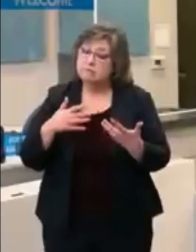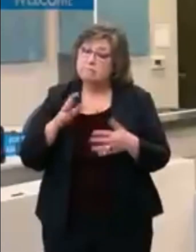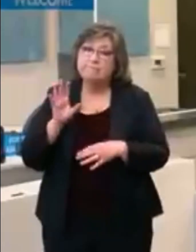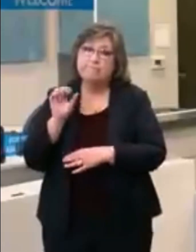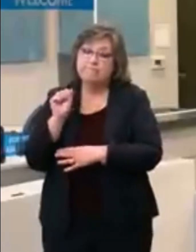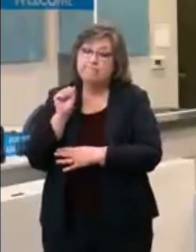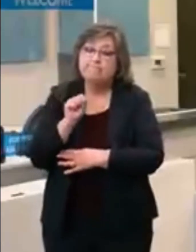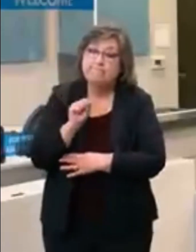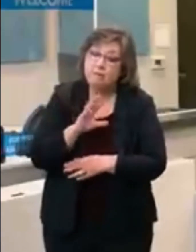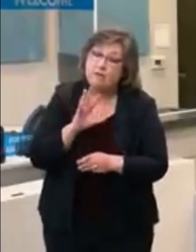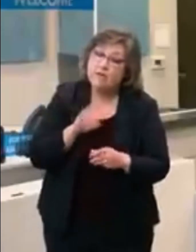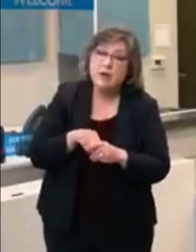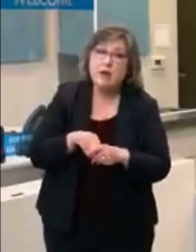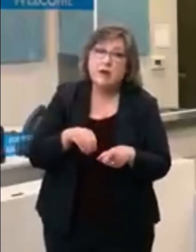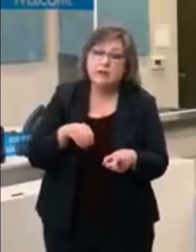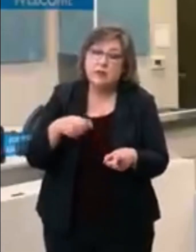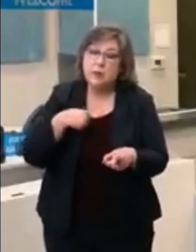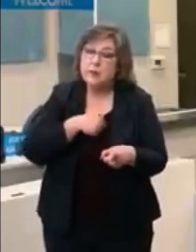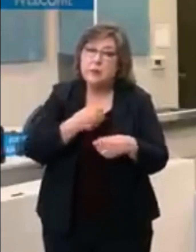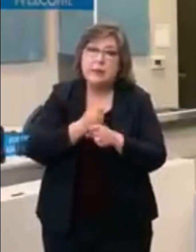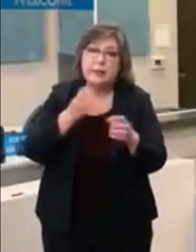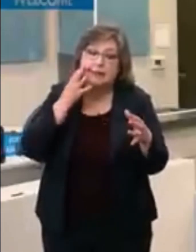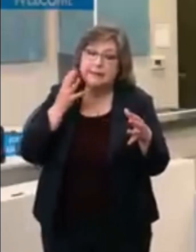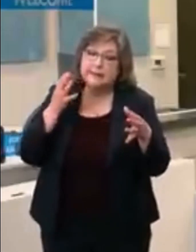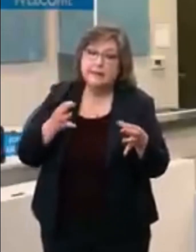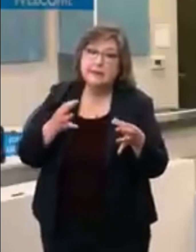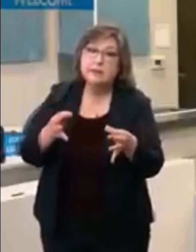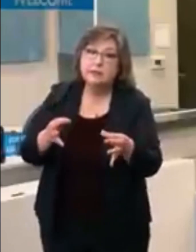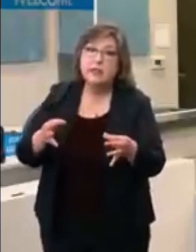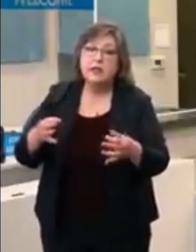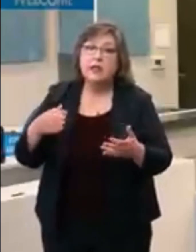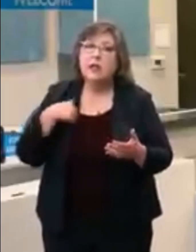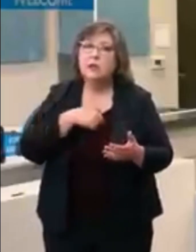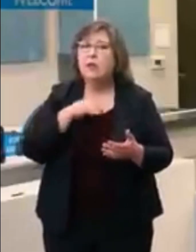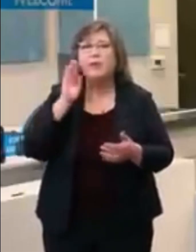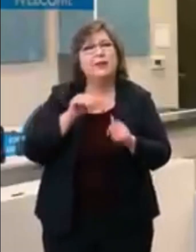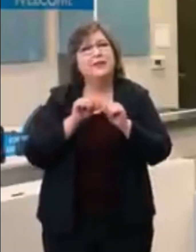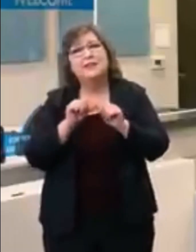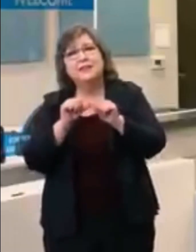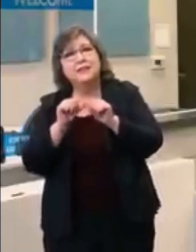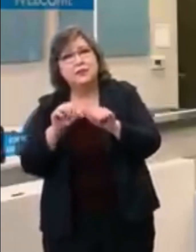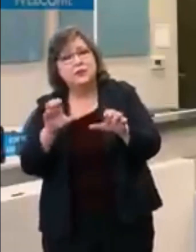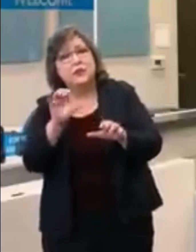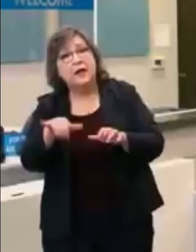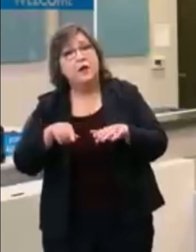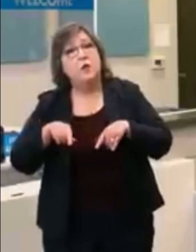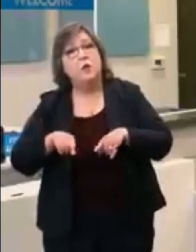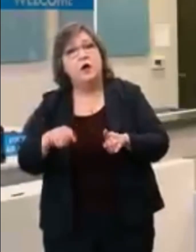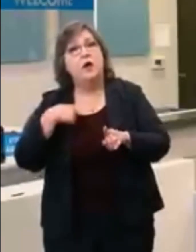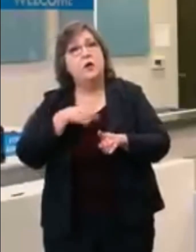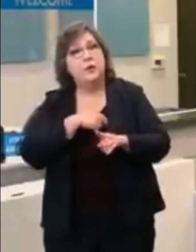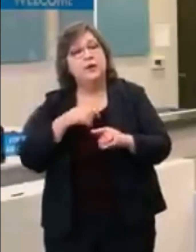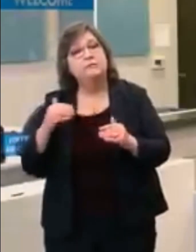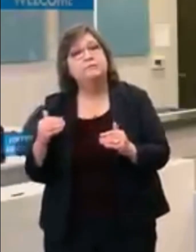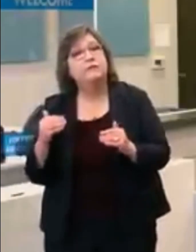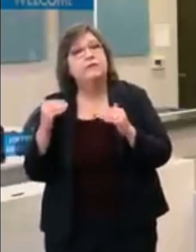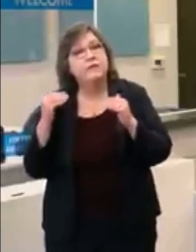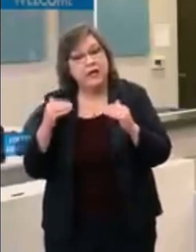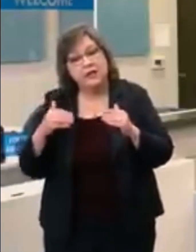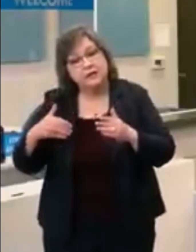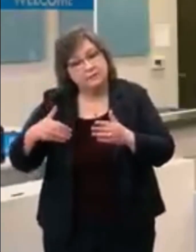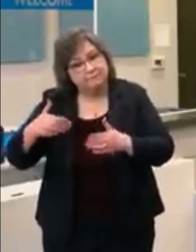And we will continue to do that as we advance today's new cause, and that's to